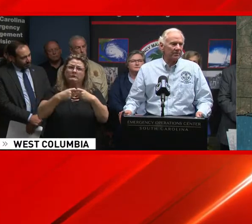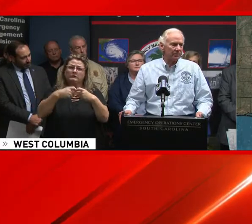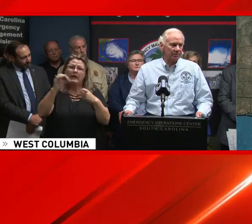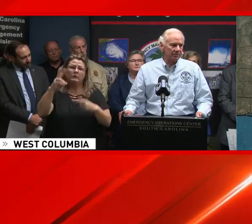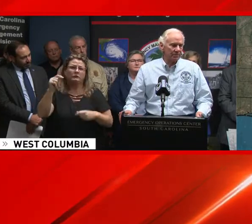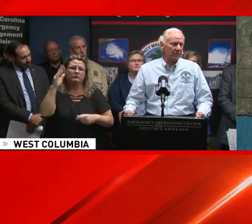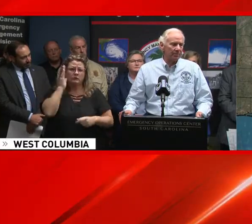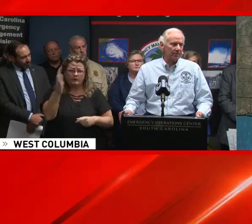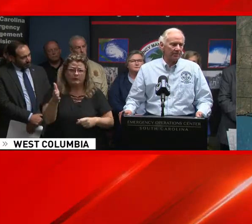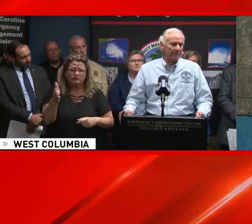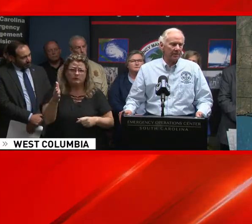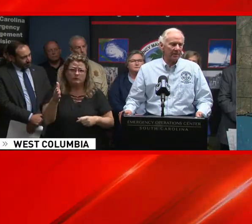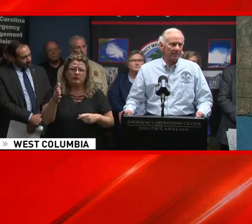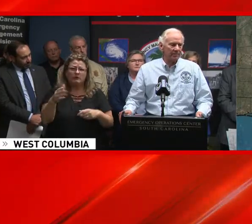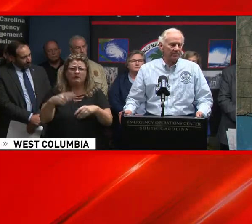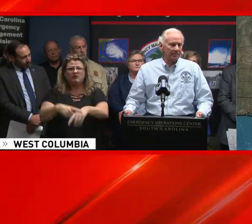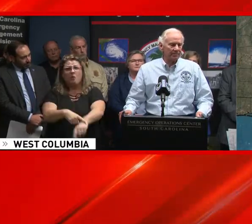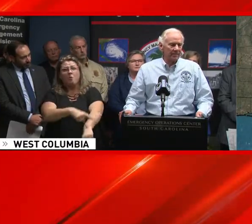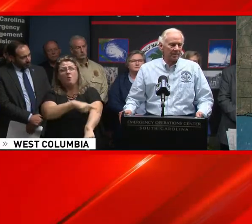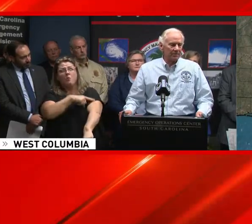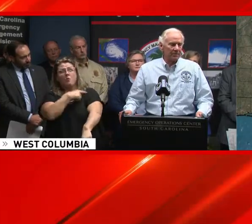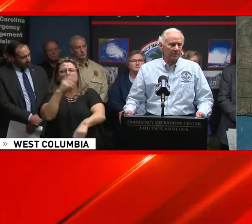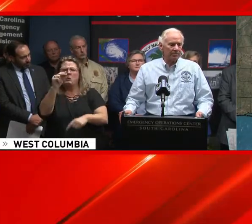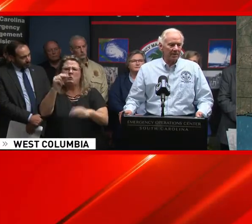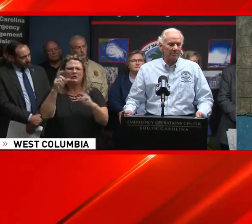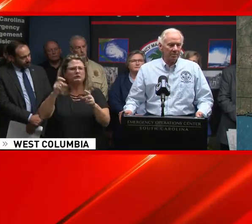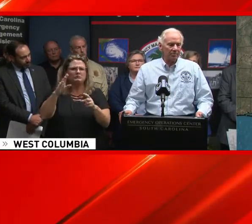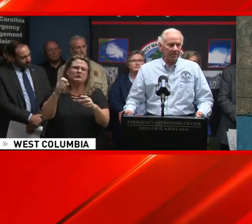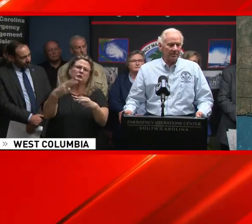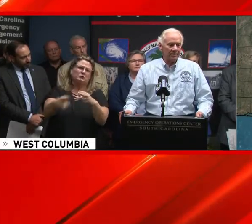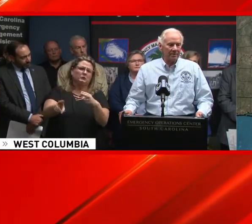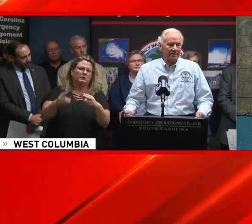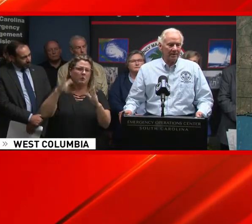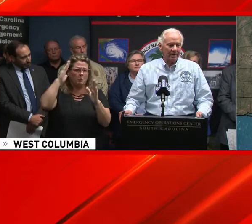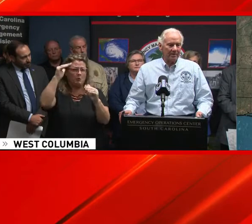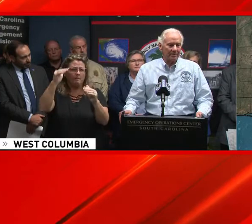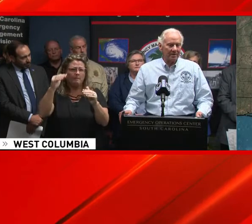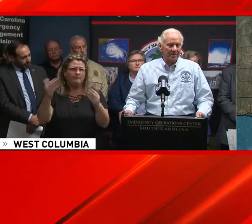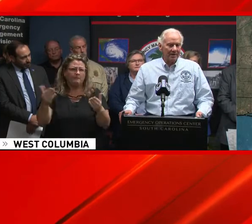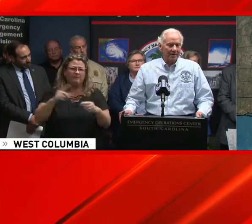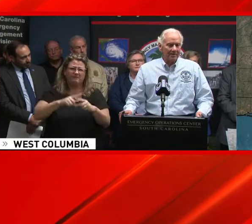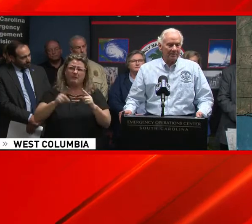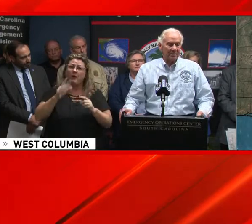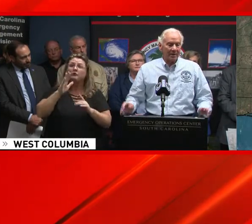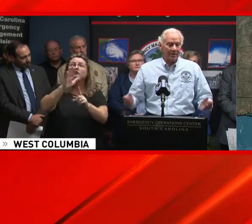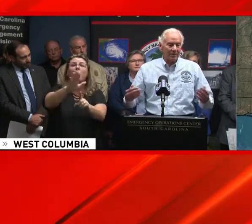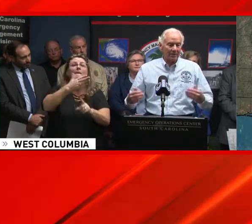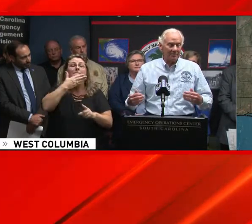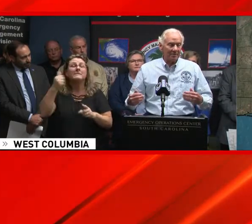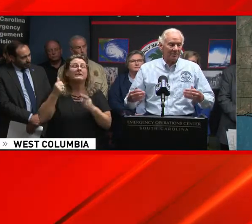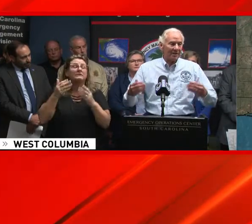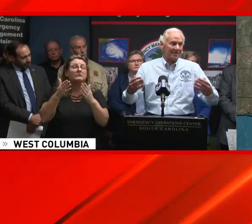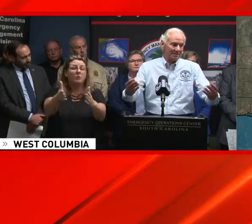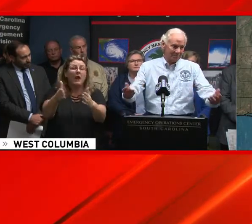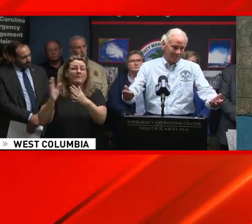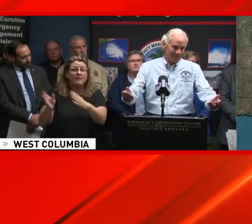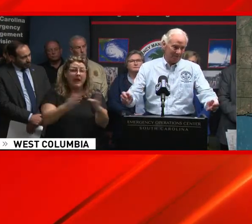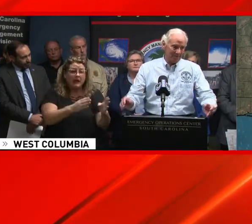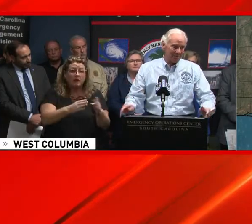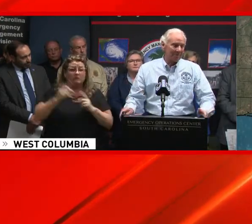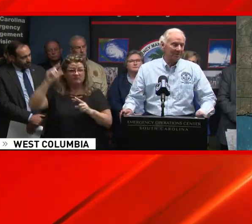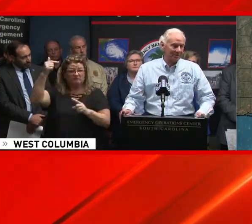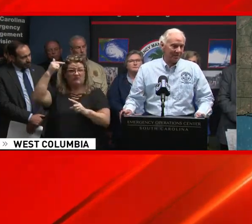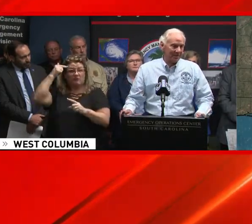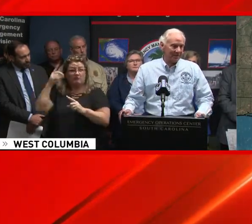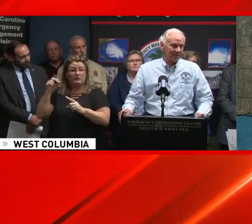at least for short periods of time. So the best preparation that there is not on the government side, but